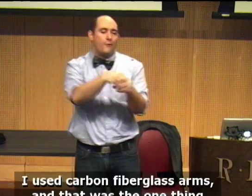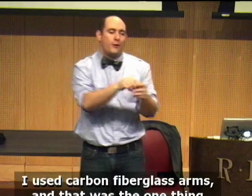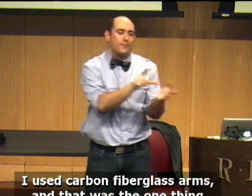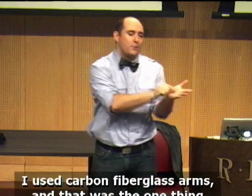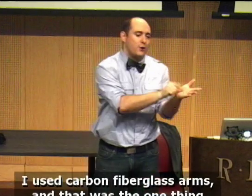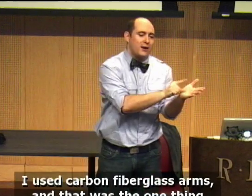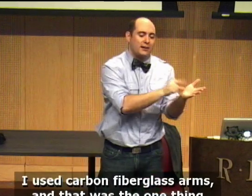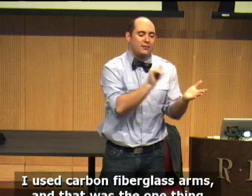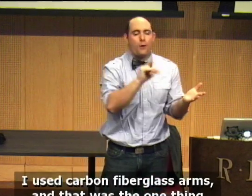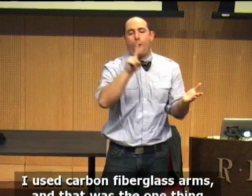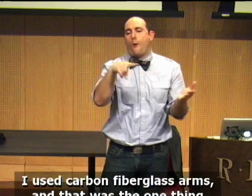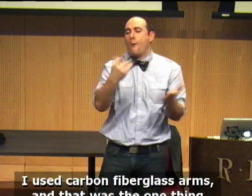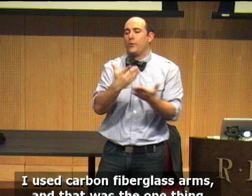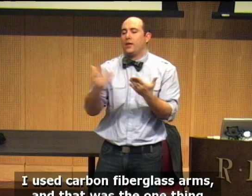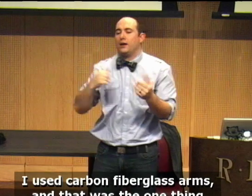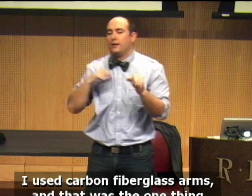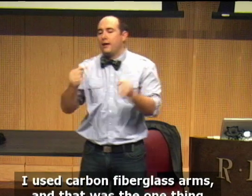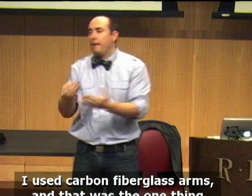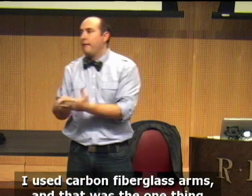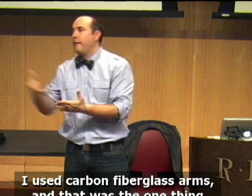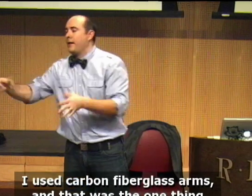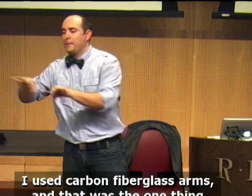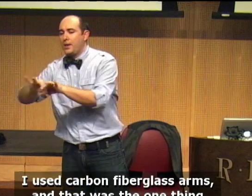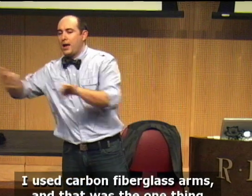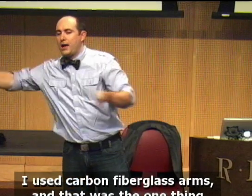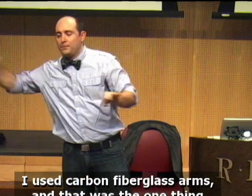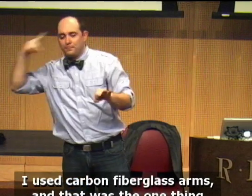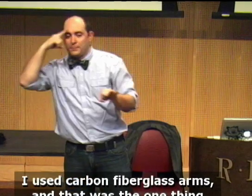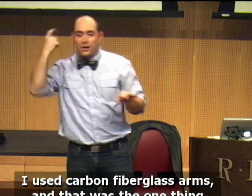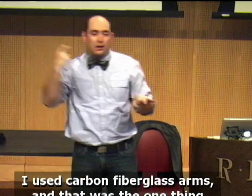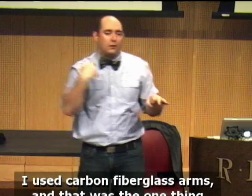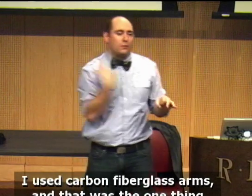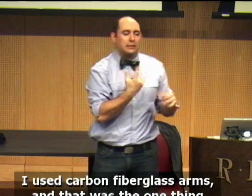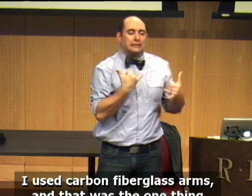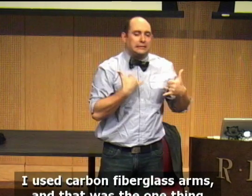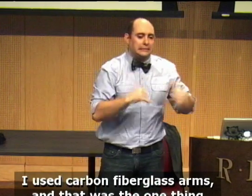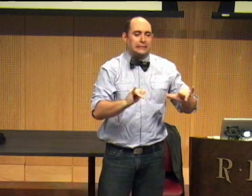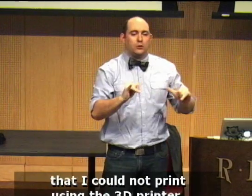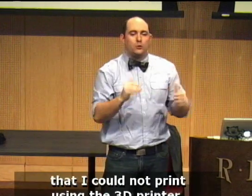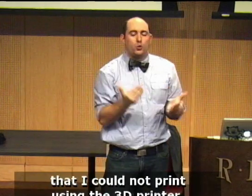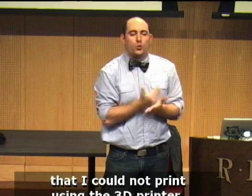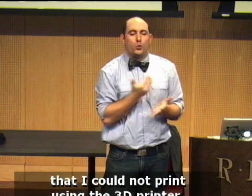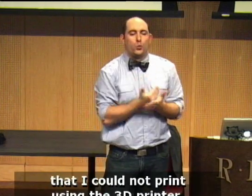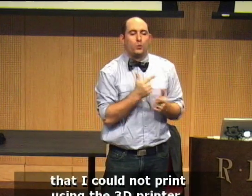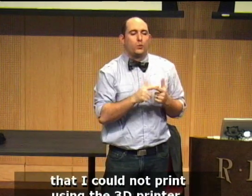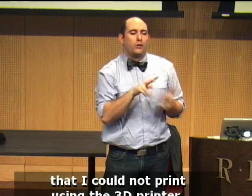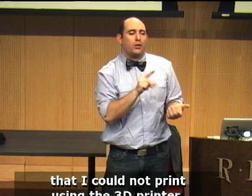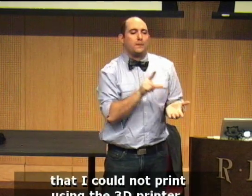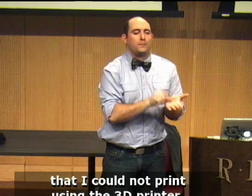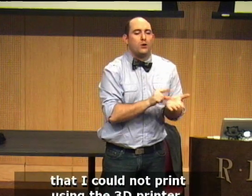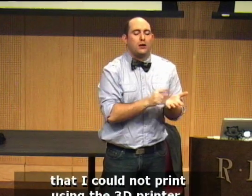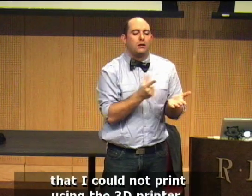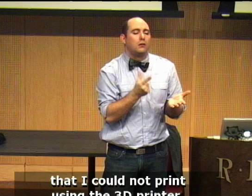I used carbon fiberglass arms, and that was the one thing that I could not print using the 3D